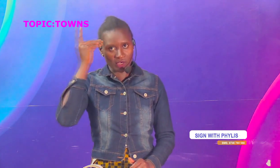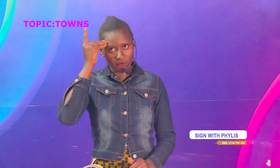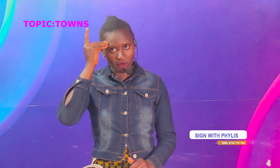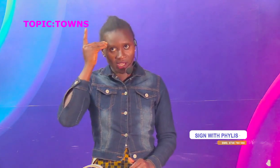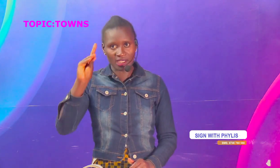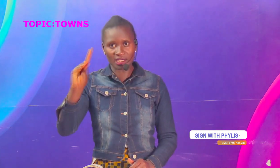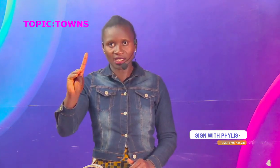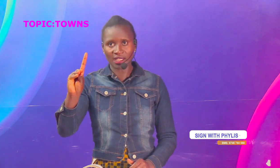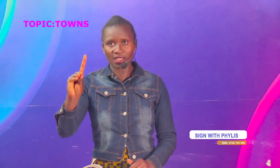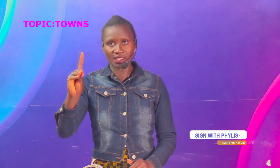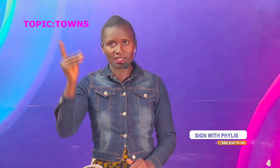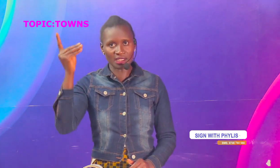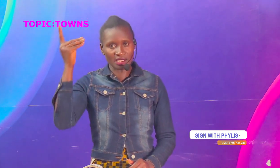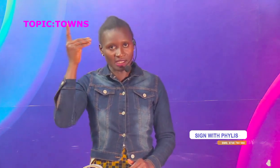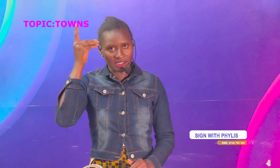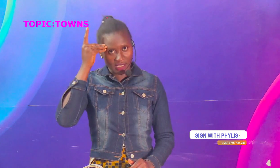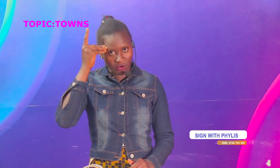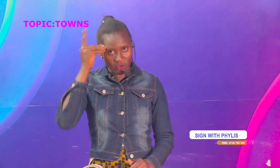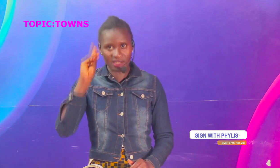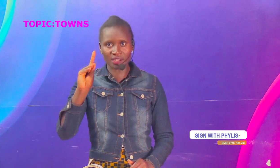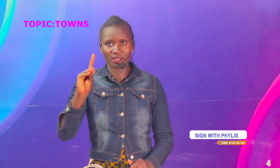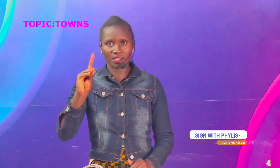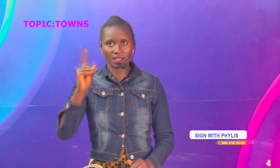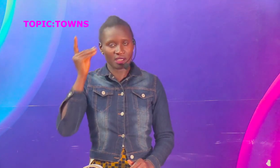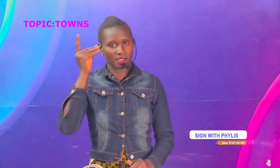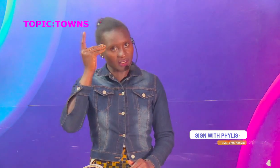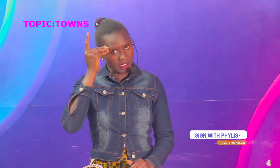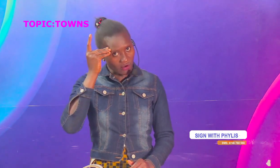forehead. Letter D, Dagoretti, Dagoretti,